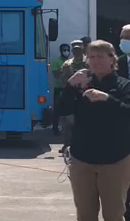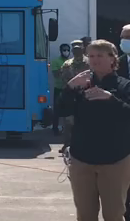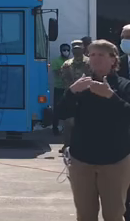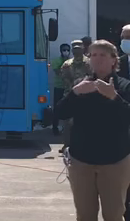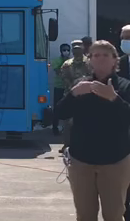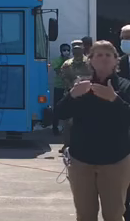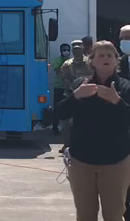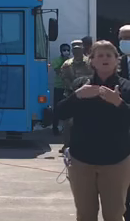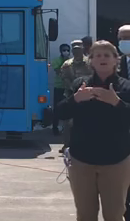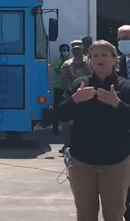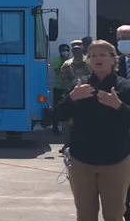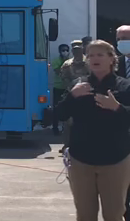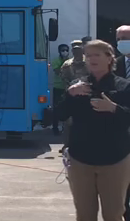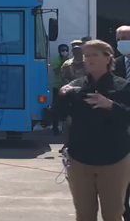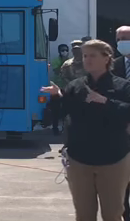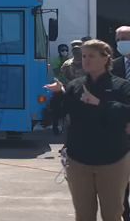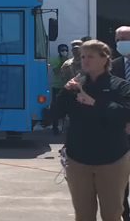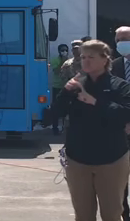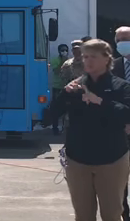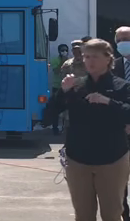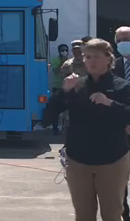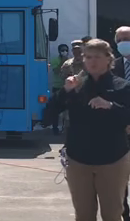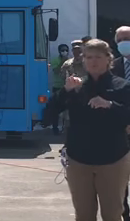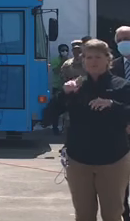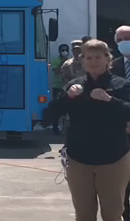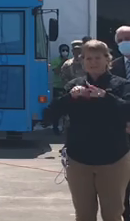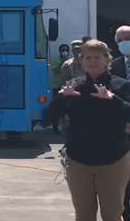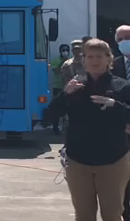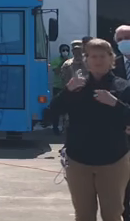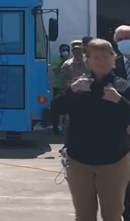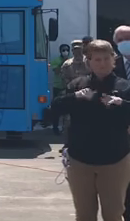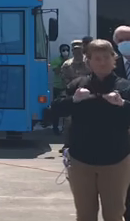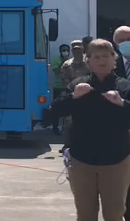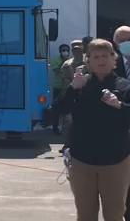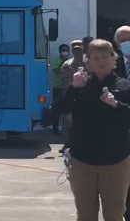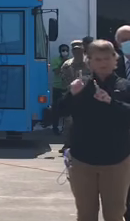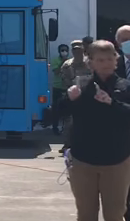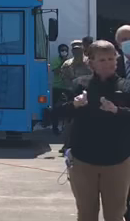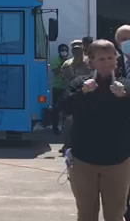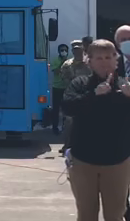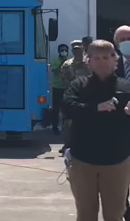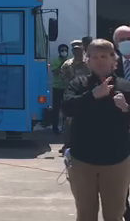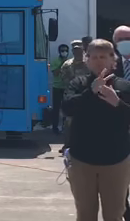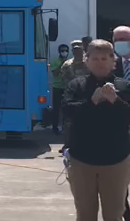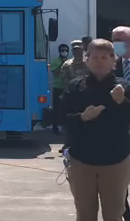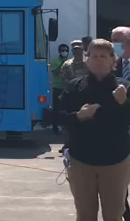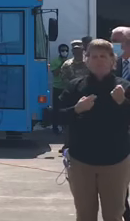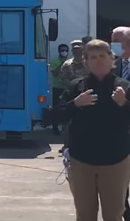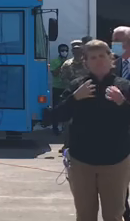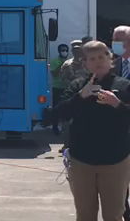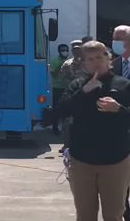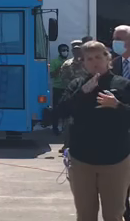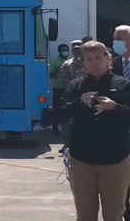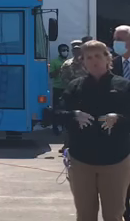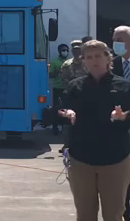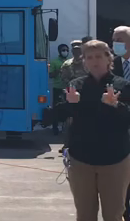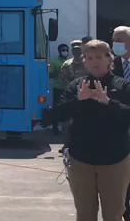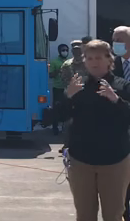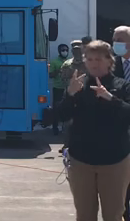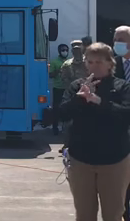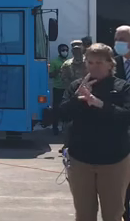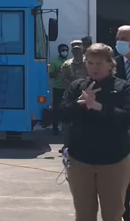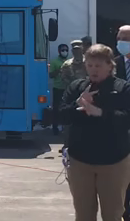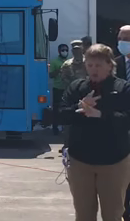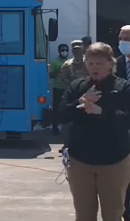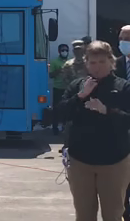or not, which is obviously very important in terms of diagnostic testing. The problem is that you may be negative today and